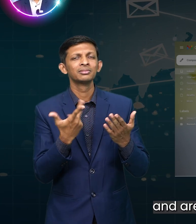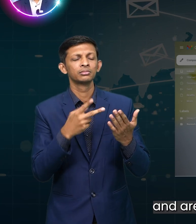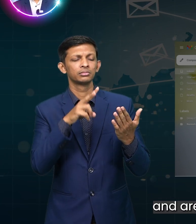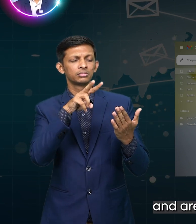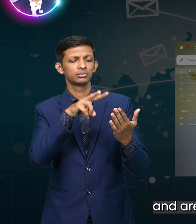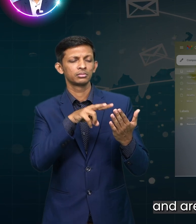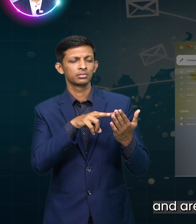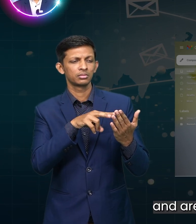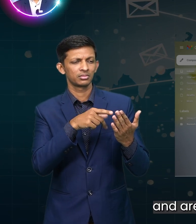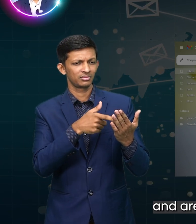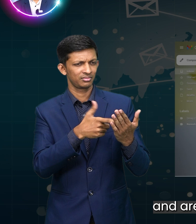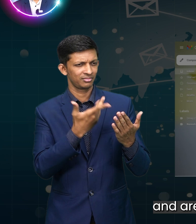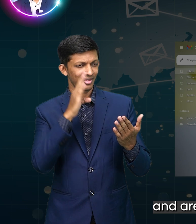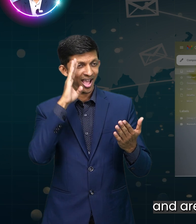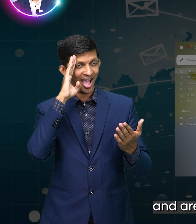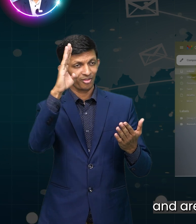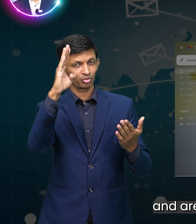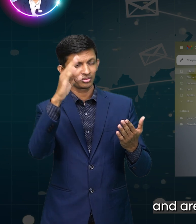sure it's acceptable.